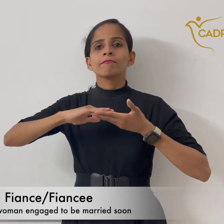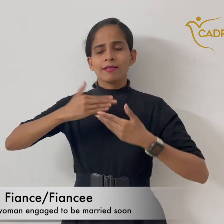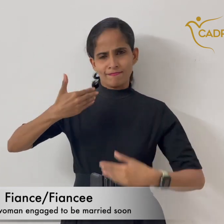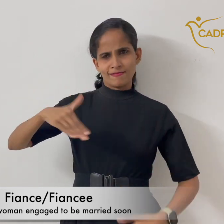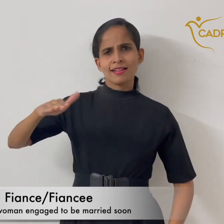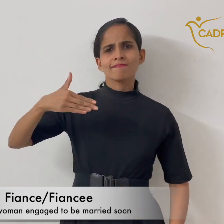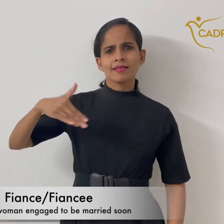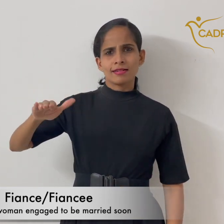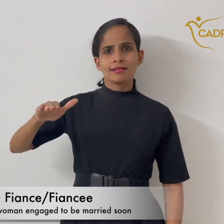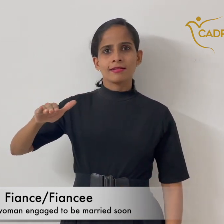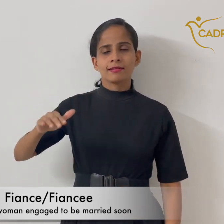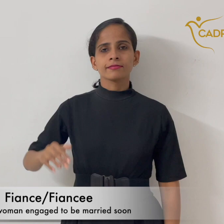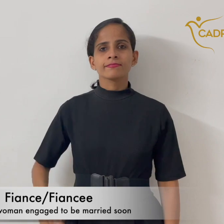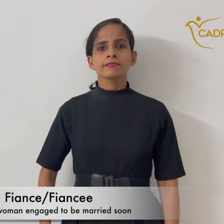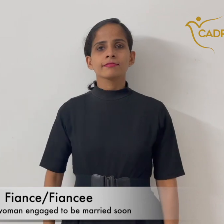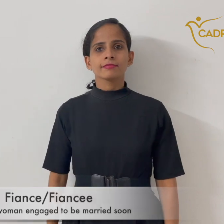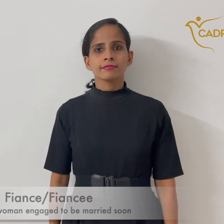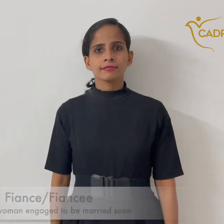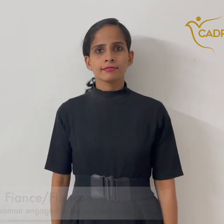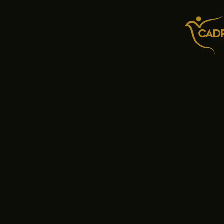woman engaged to be married.